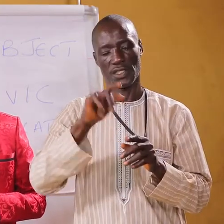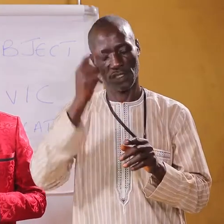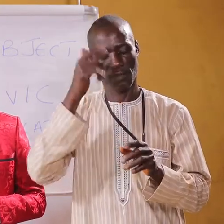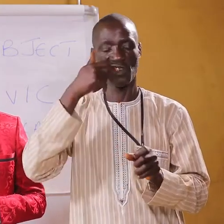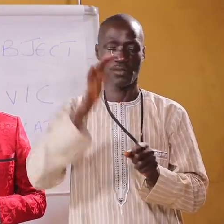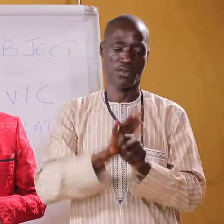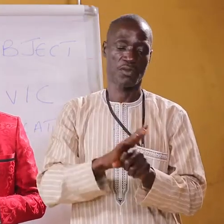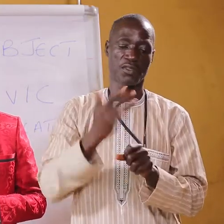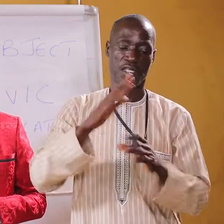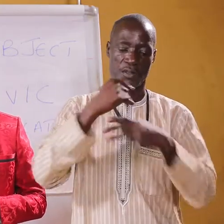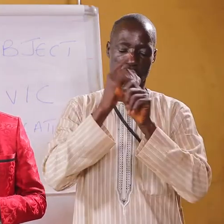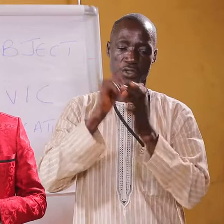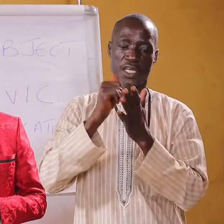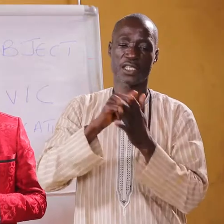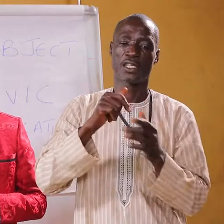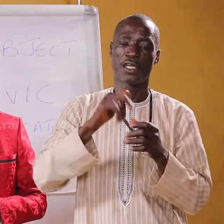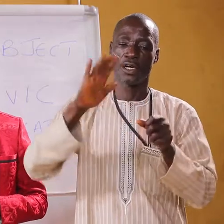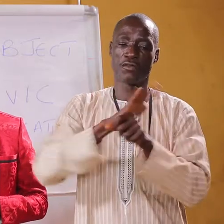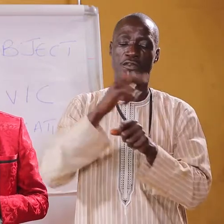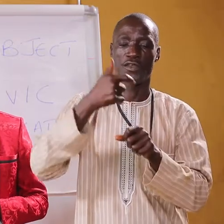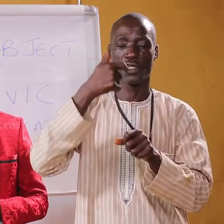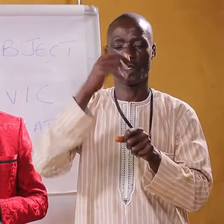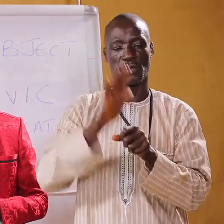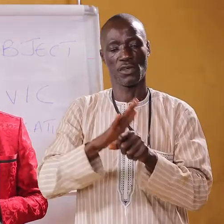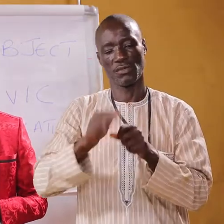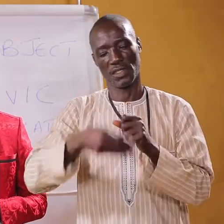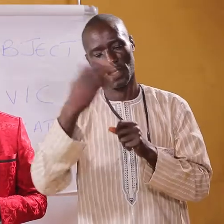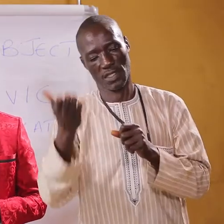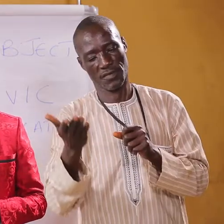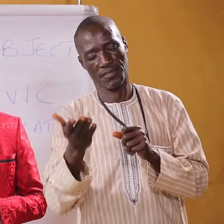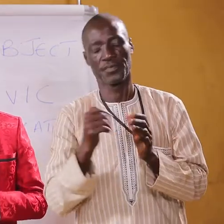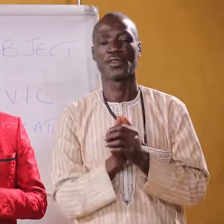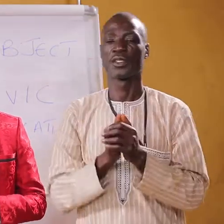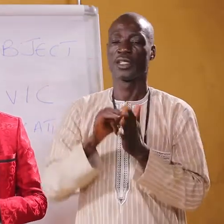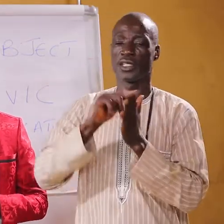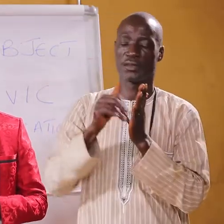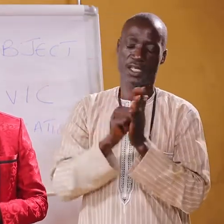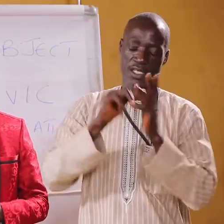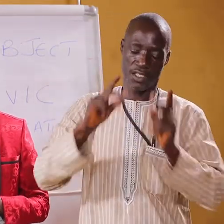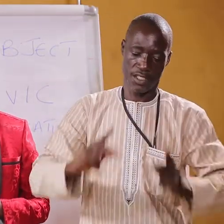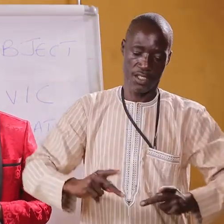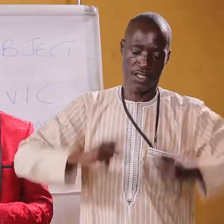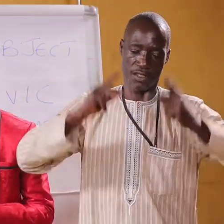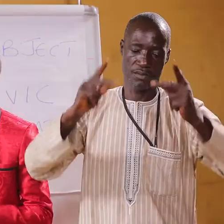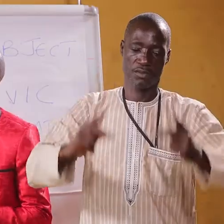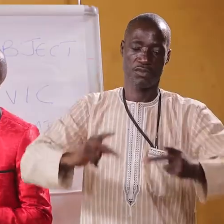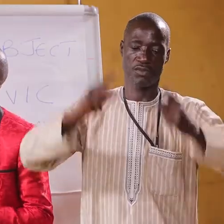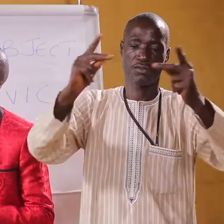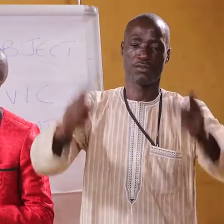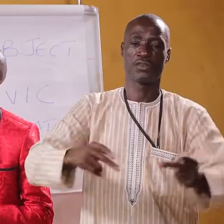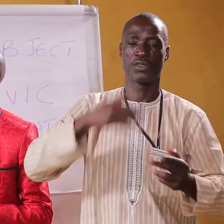various political parties before they came into power. So in a nutshell, they promote good